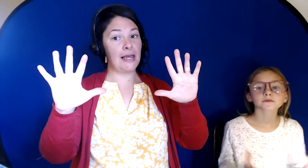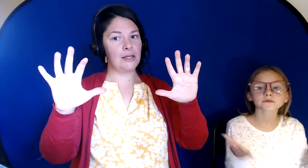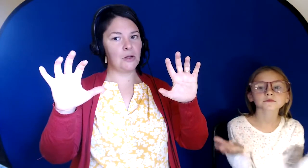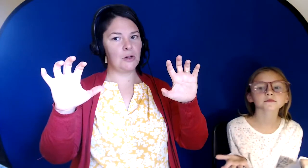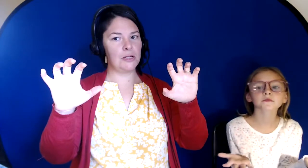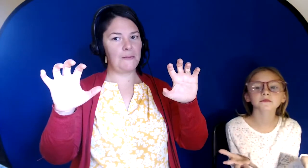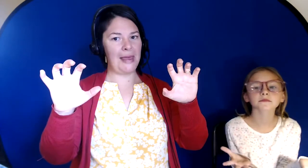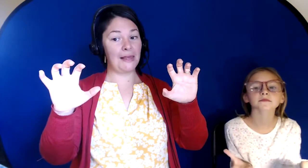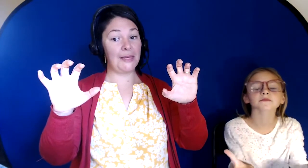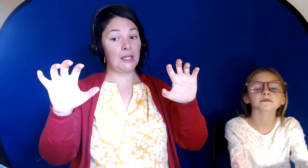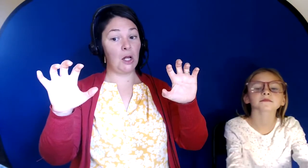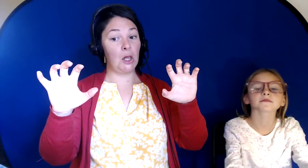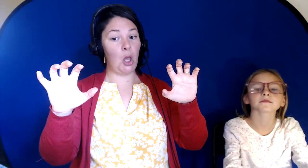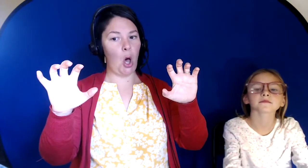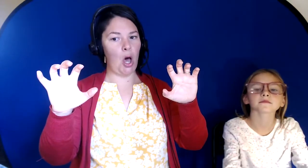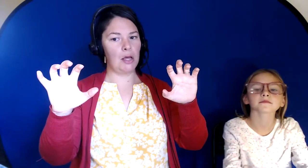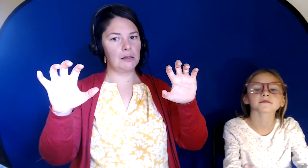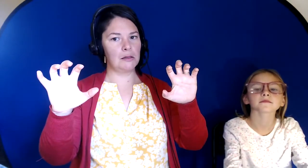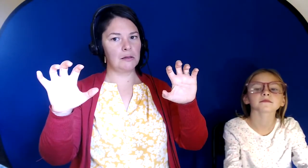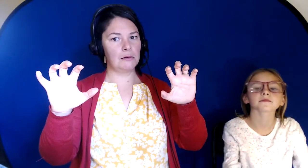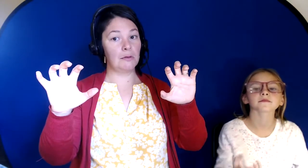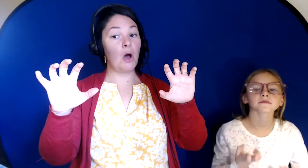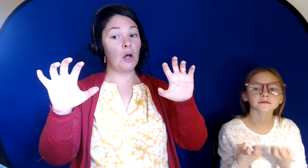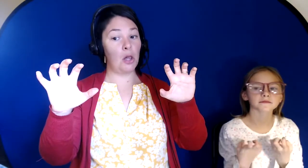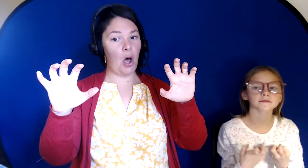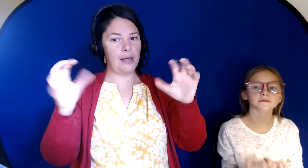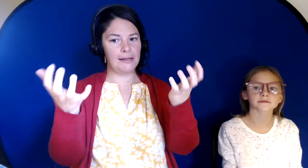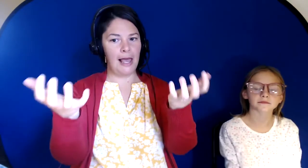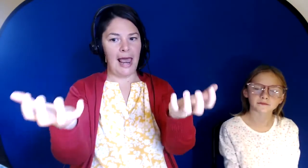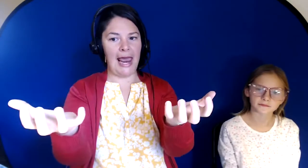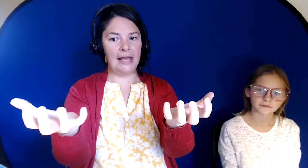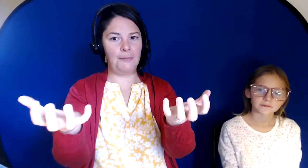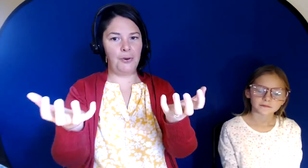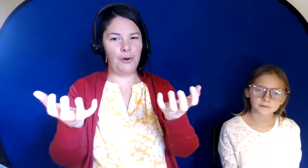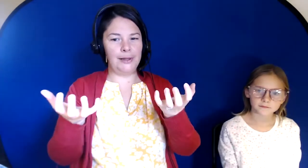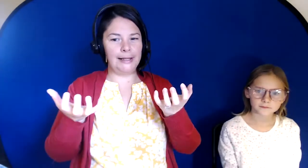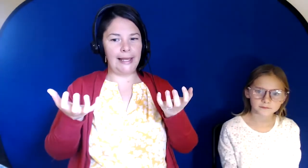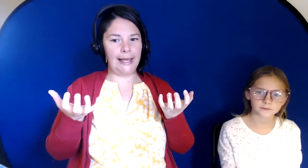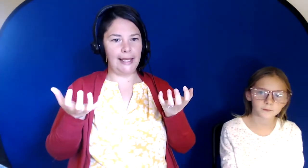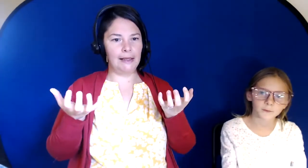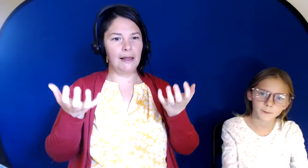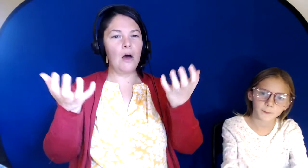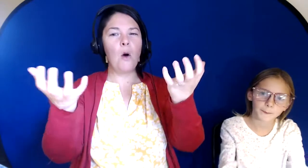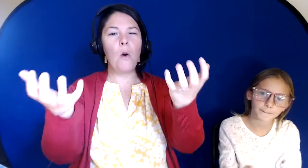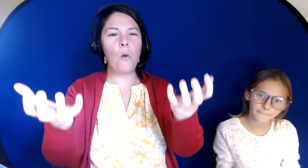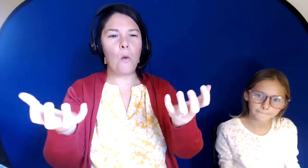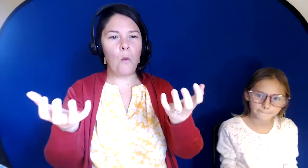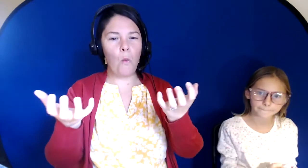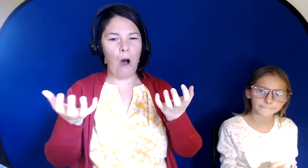you're going to make them into claws. Claws. And pull it in.